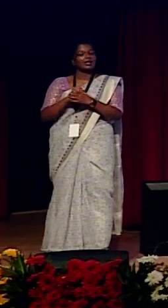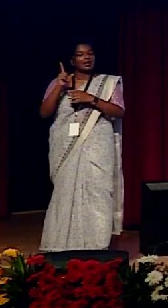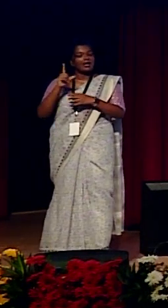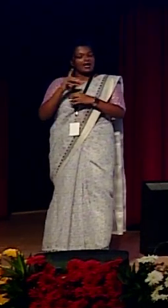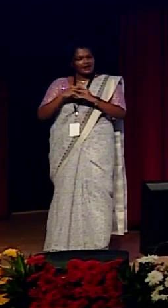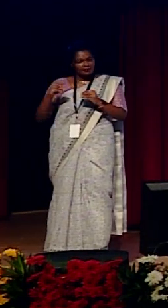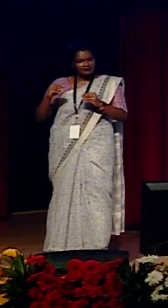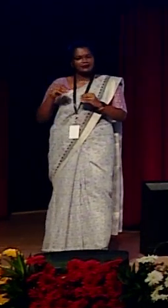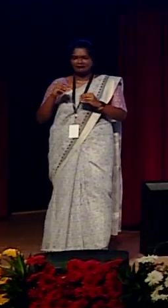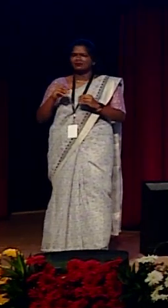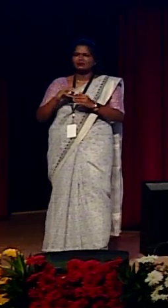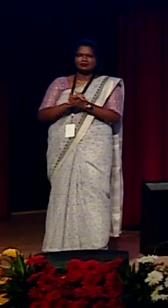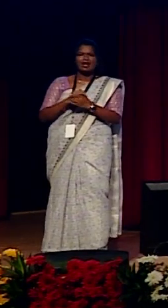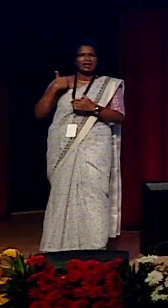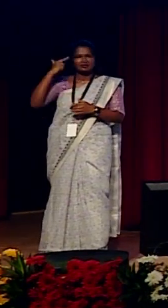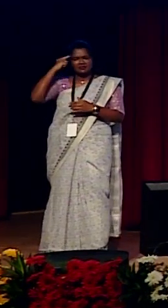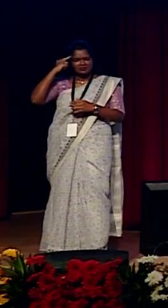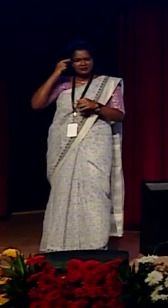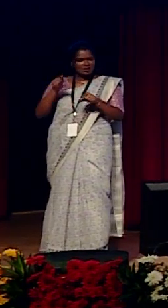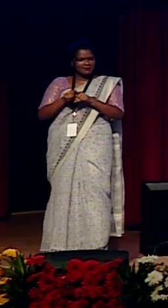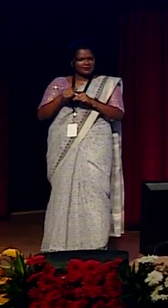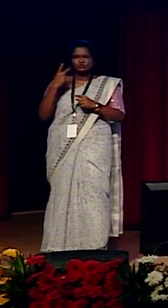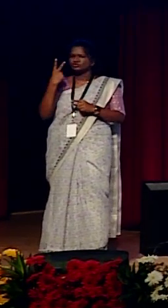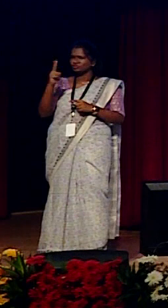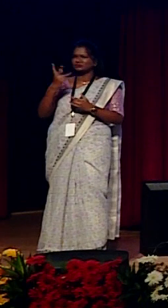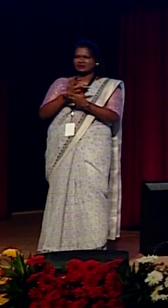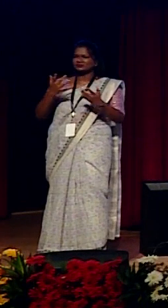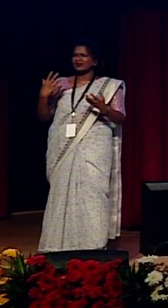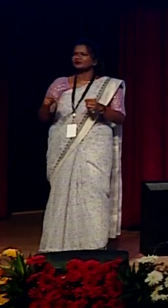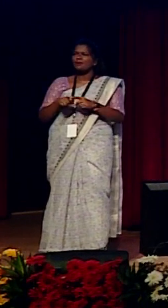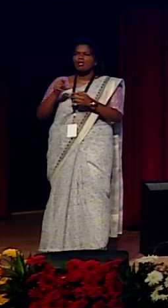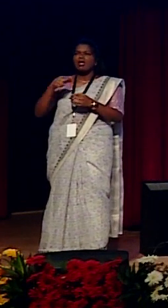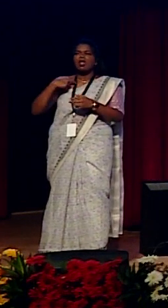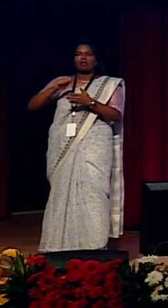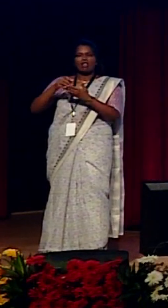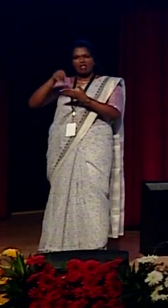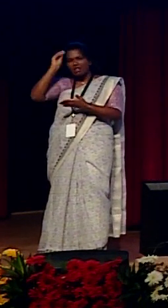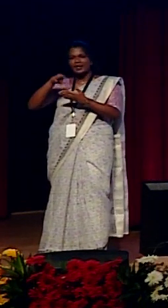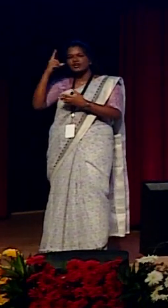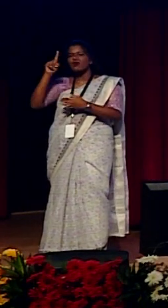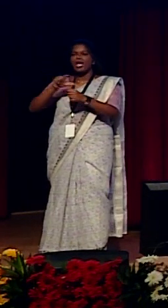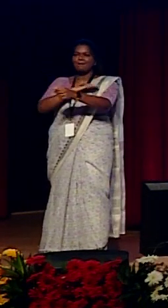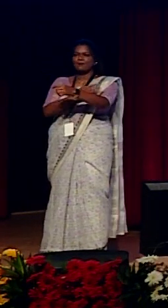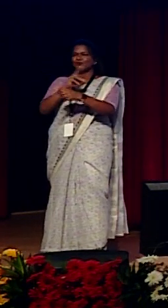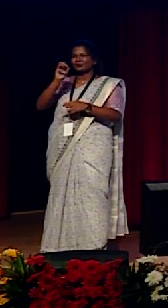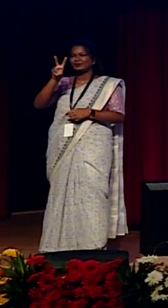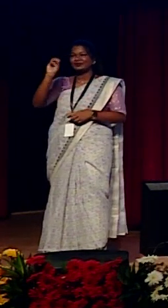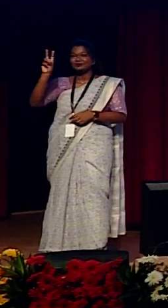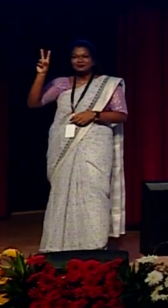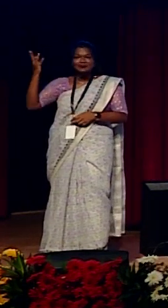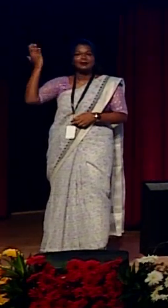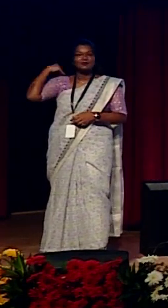And yeah, and I think these two things were key learnings from Empower 2022 and something